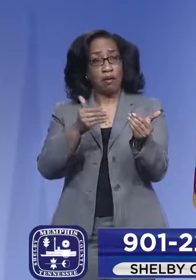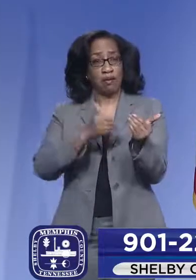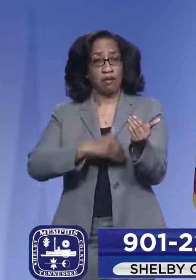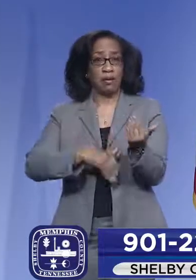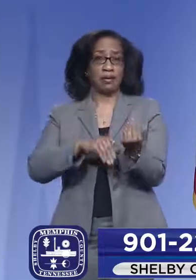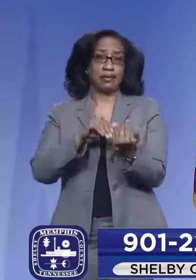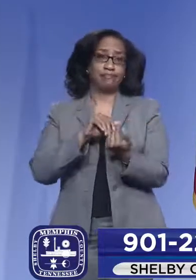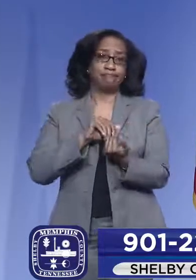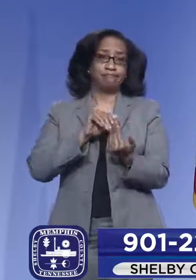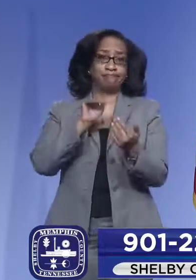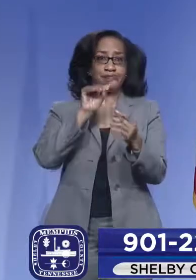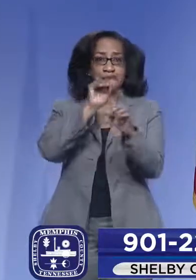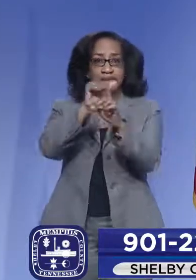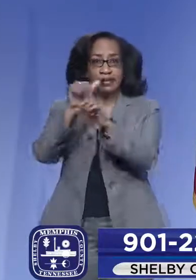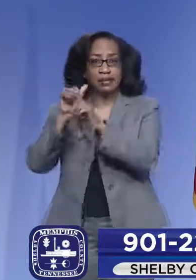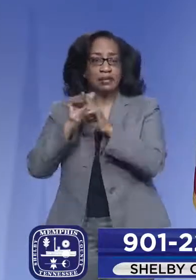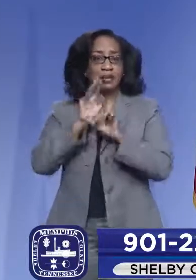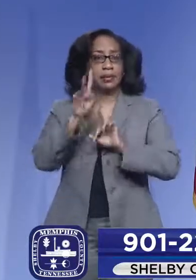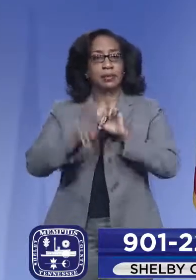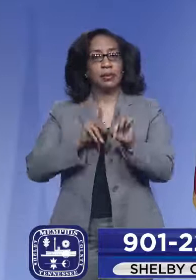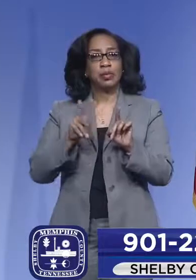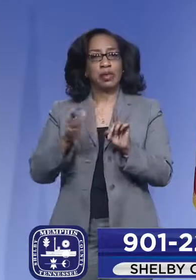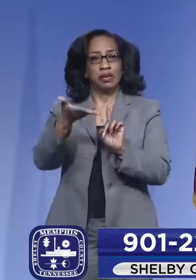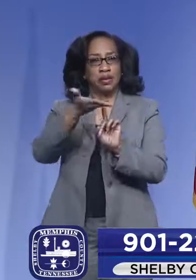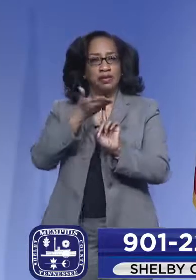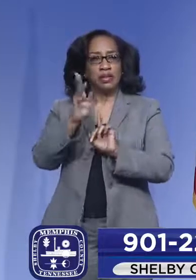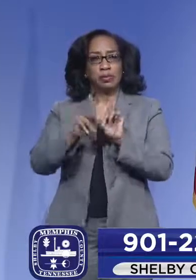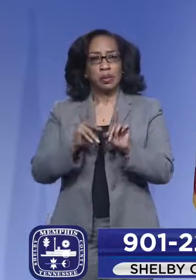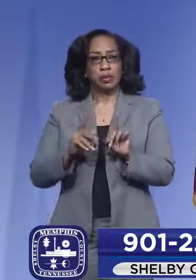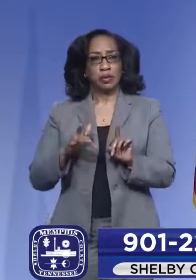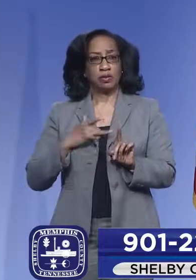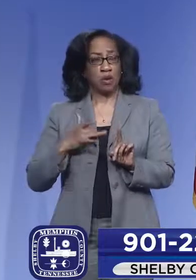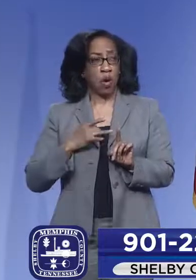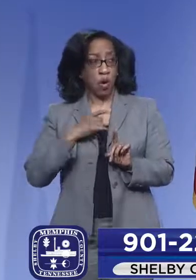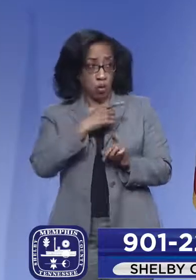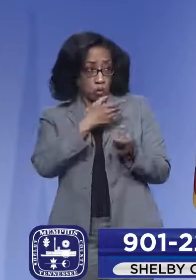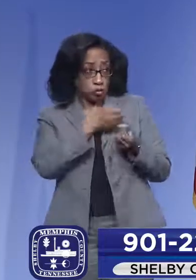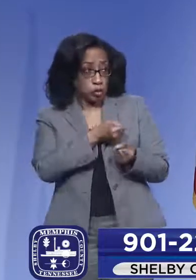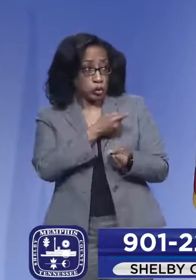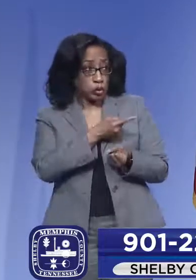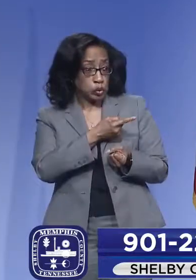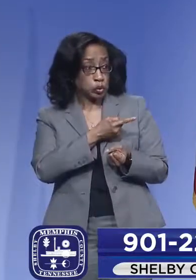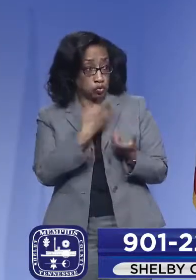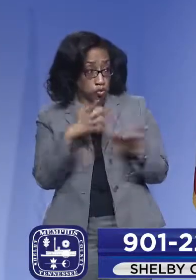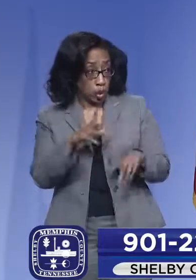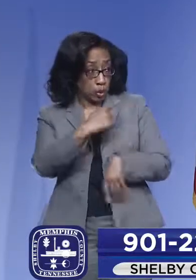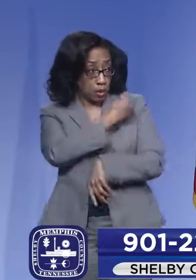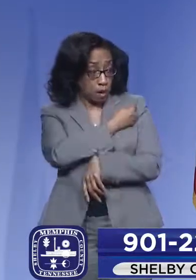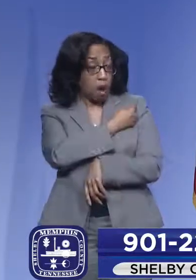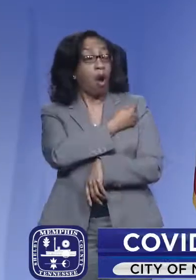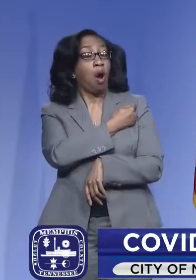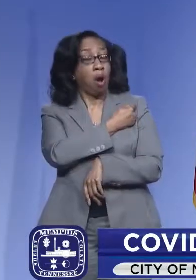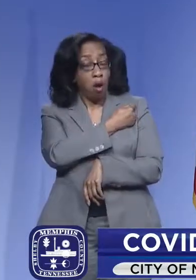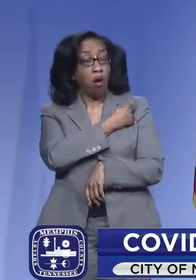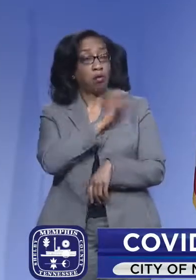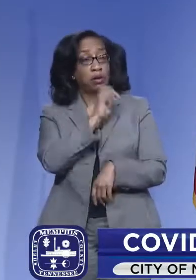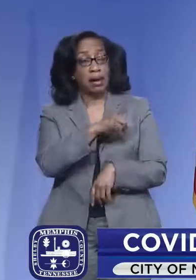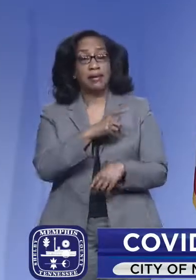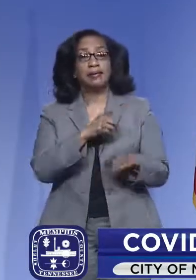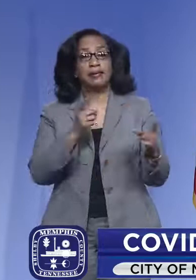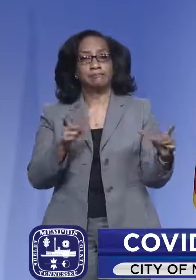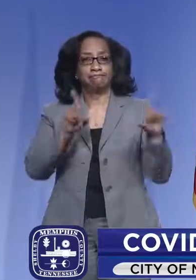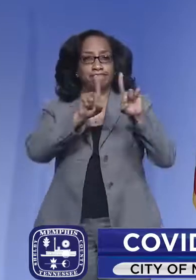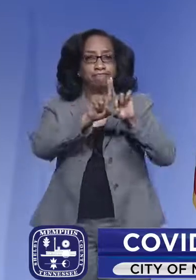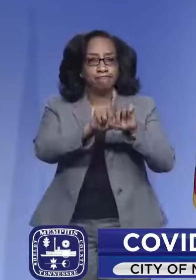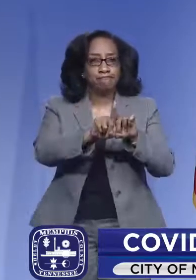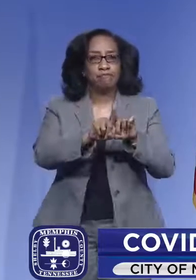with people that they know and trust, and can assert that the vaccination process was well worth doing. So we would ask all of you to encourage